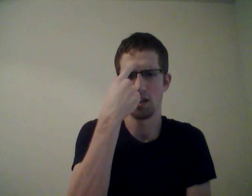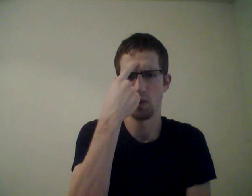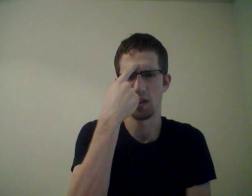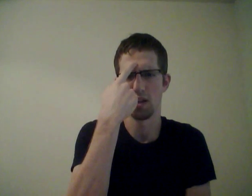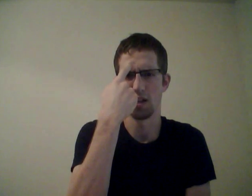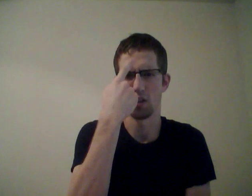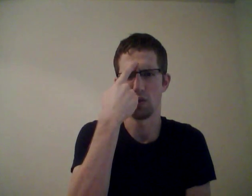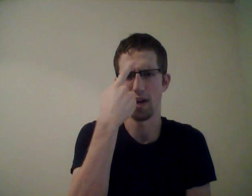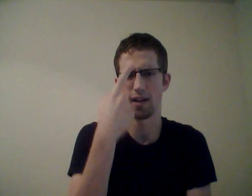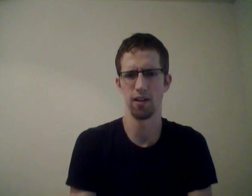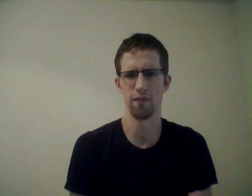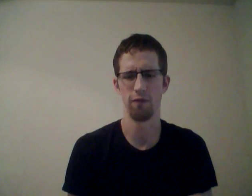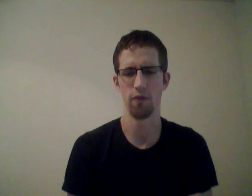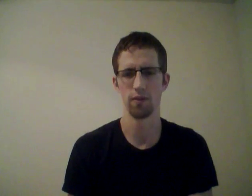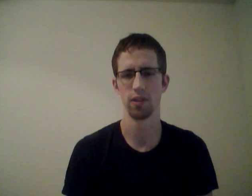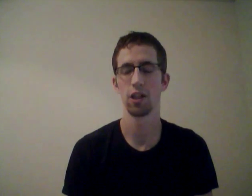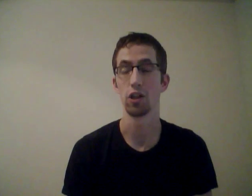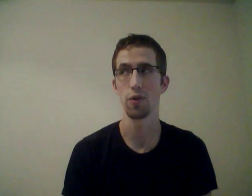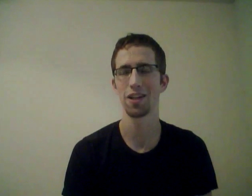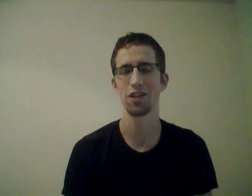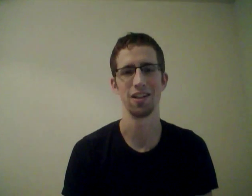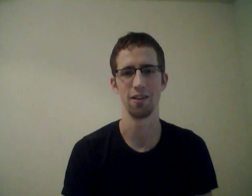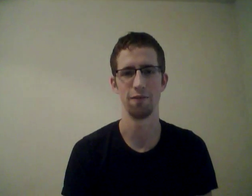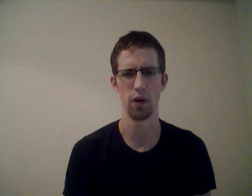with contraction in the forehead.